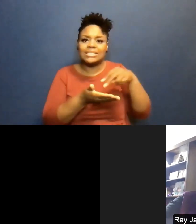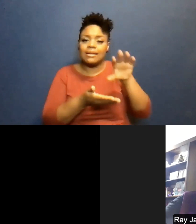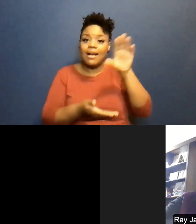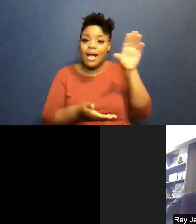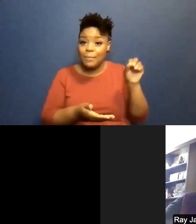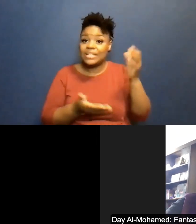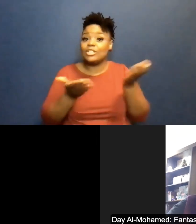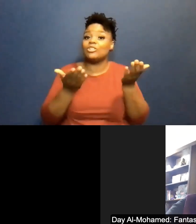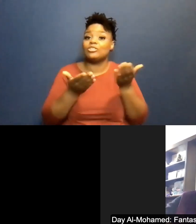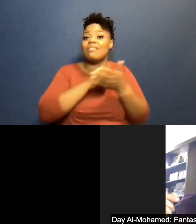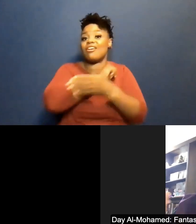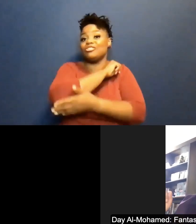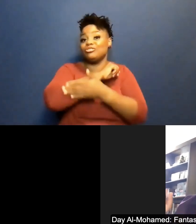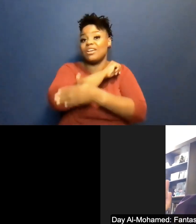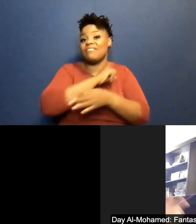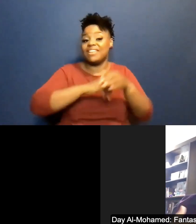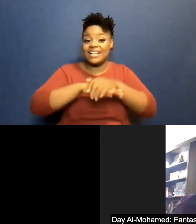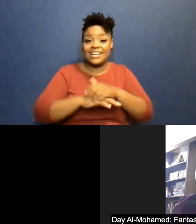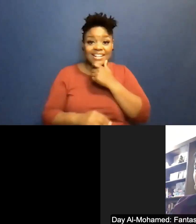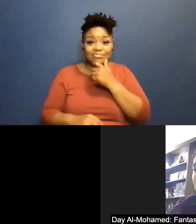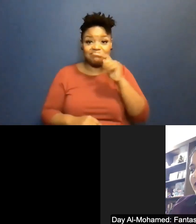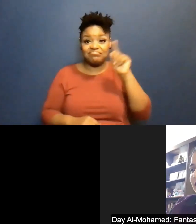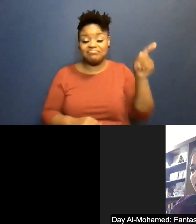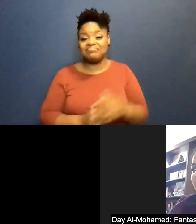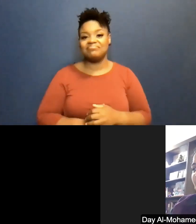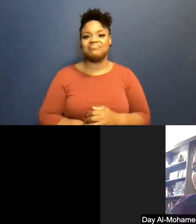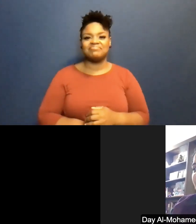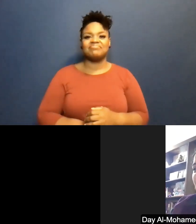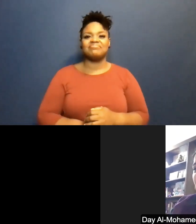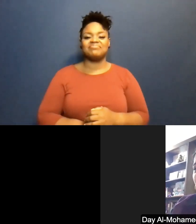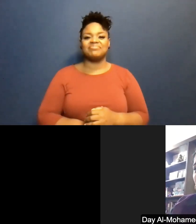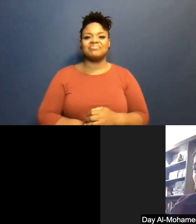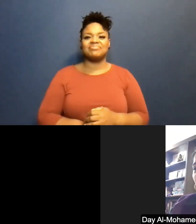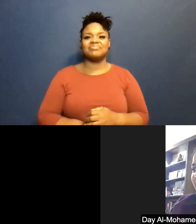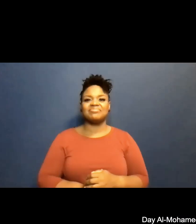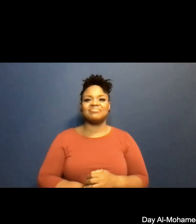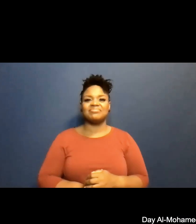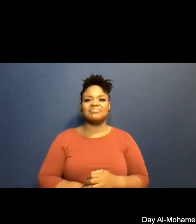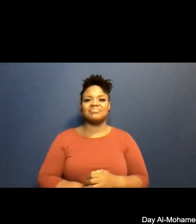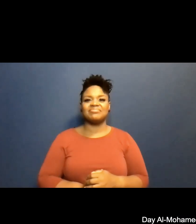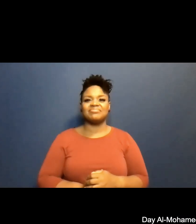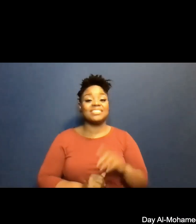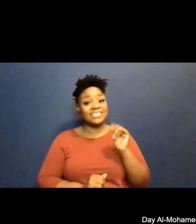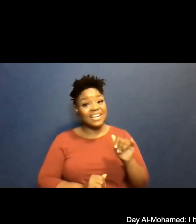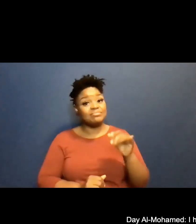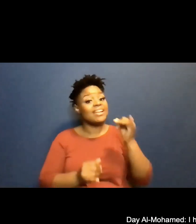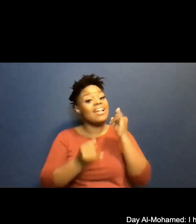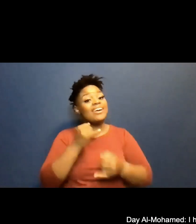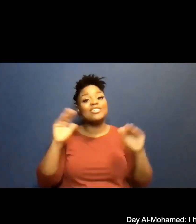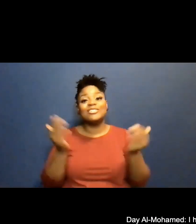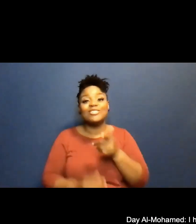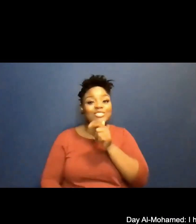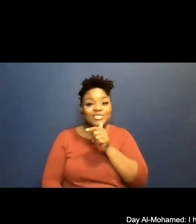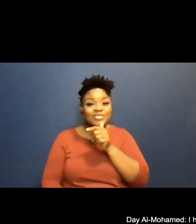Fantastic. Awesome. And last but not least, we have Jade White. So I hope I get your